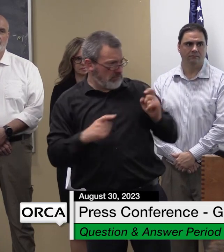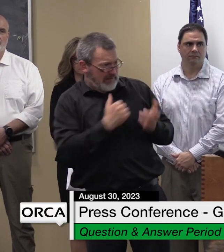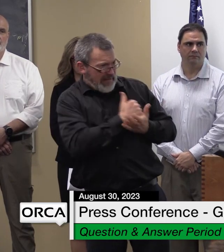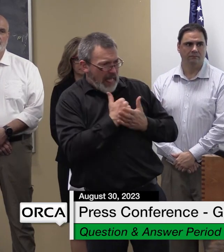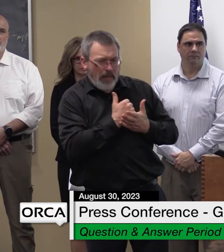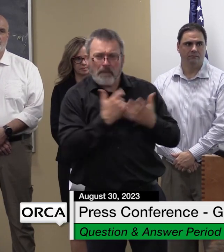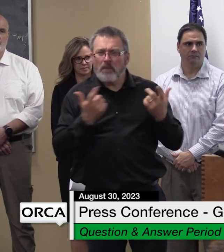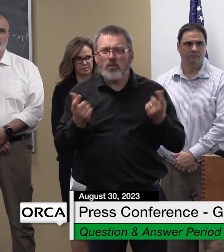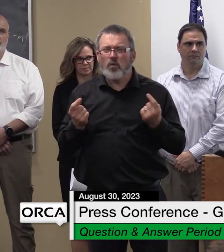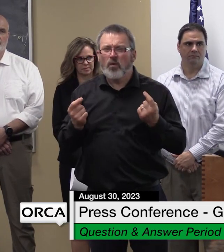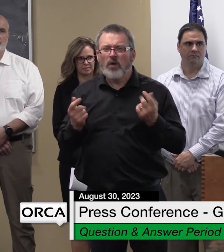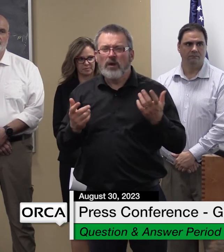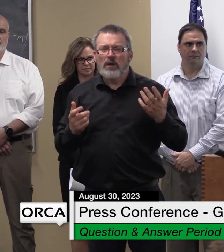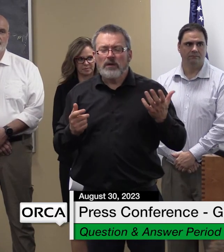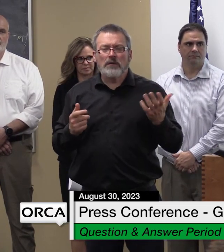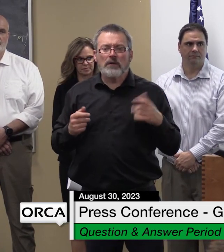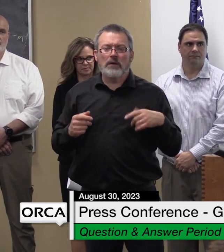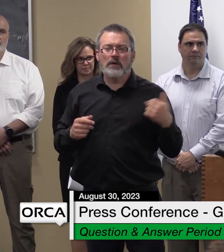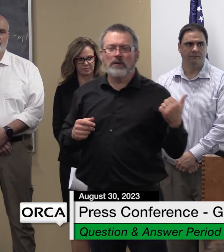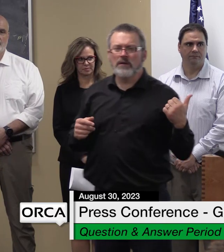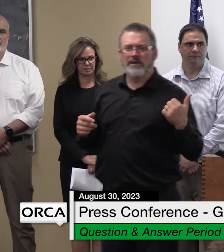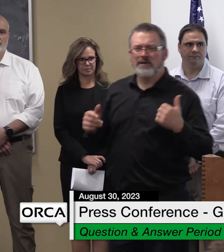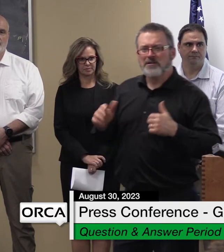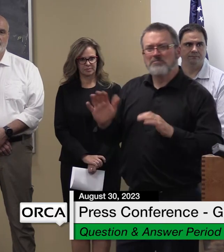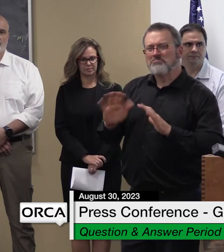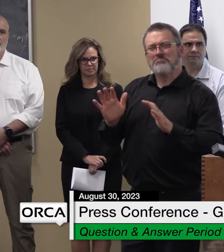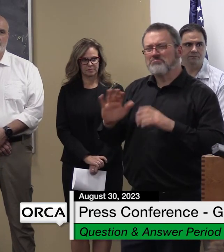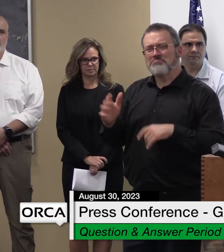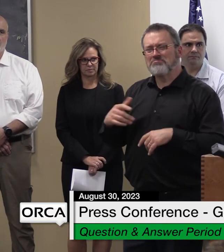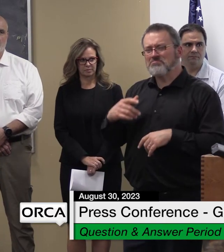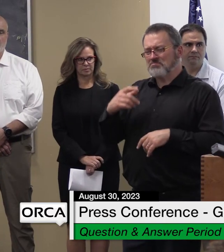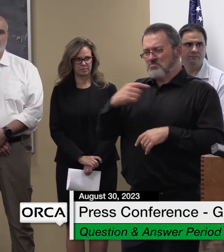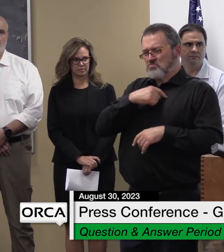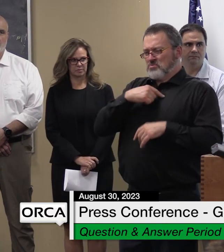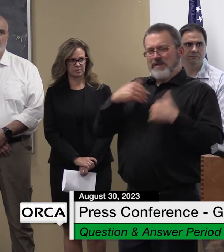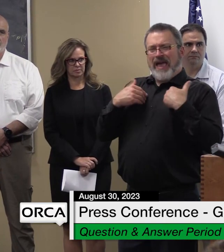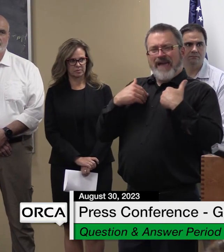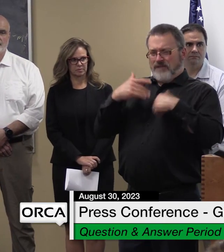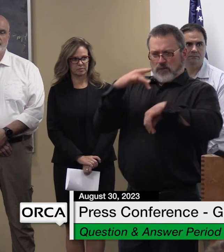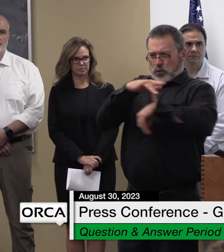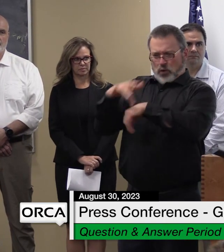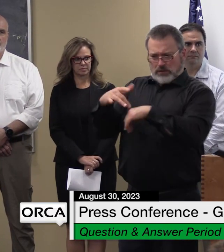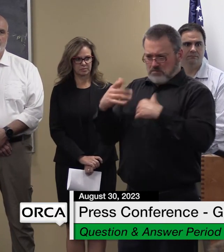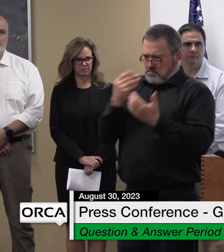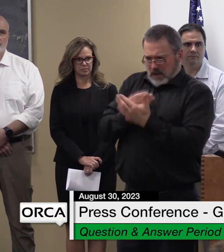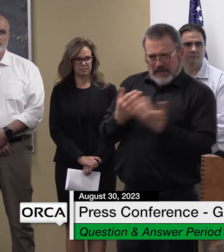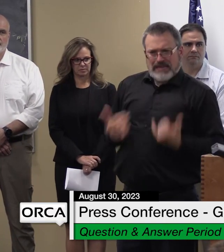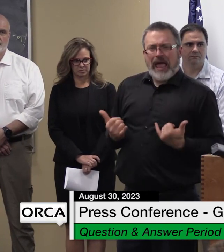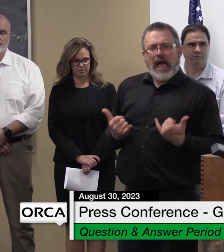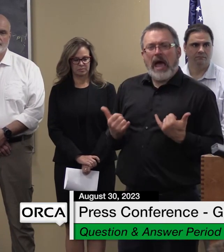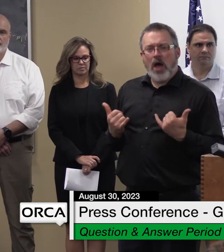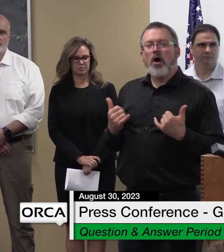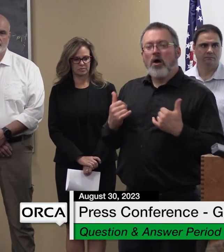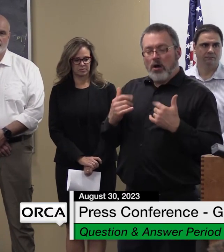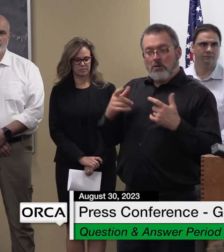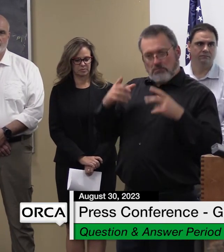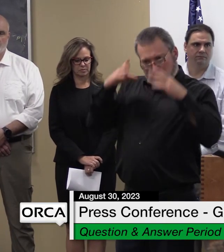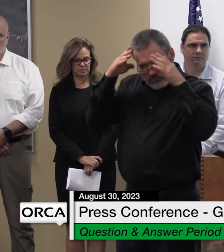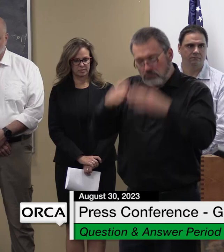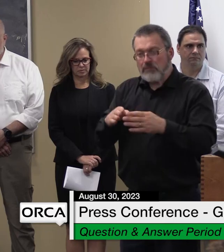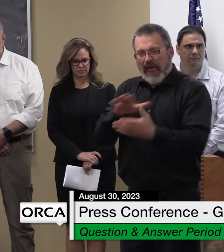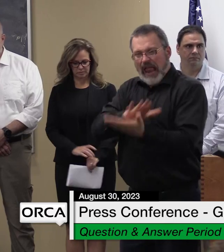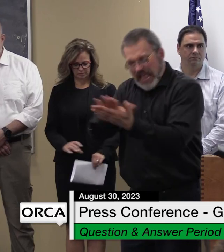think we have enough to do right now with just getting to the bridge infrastructure,